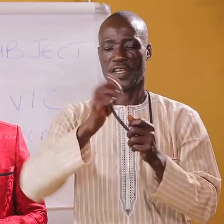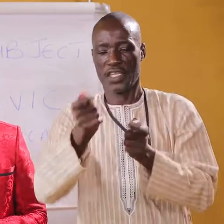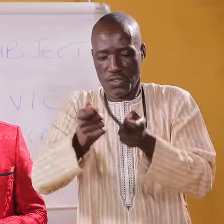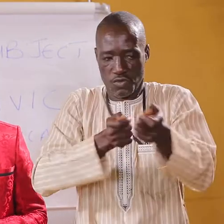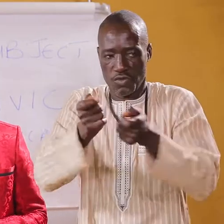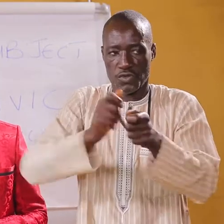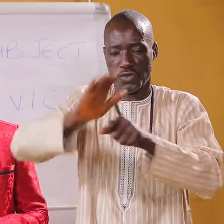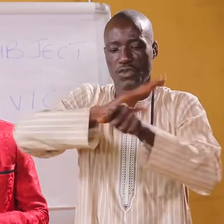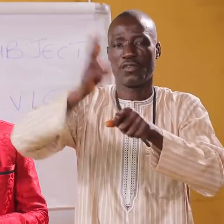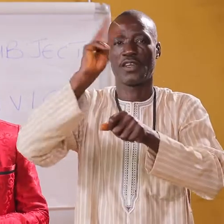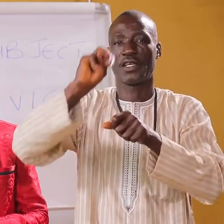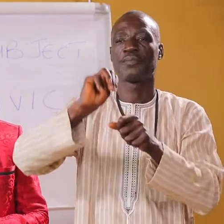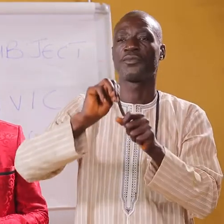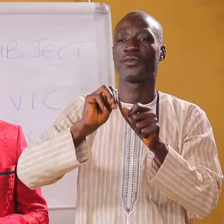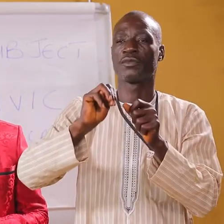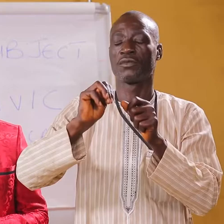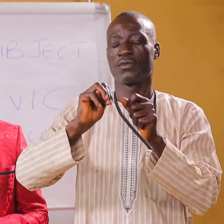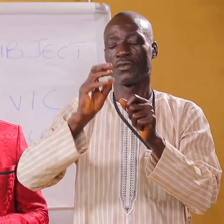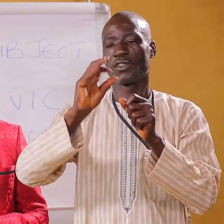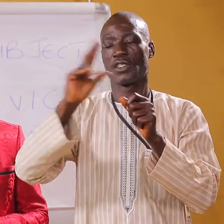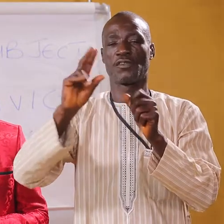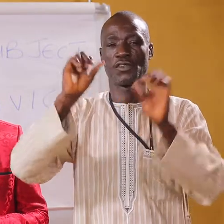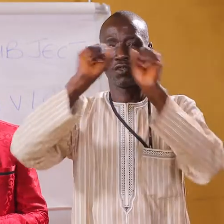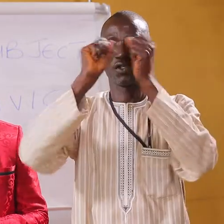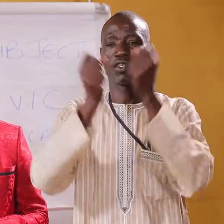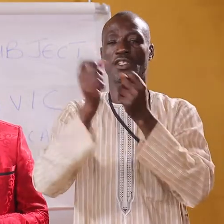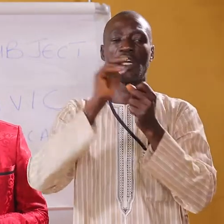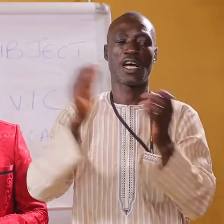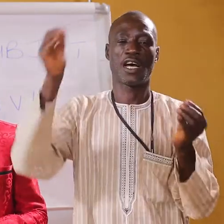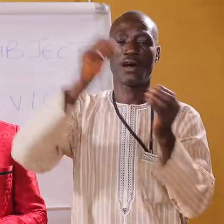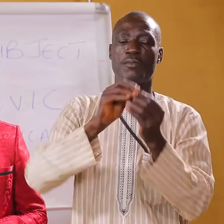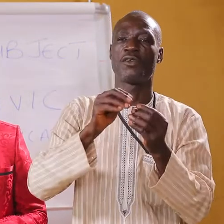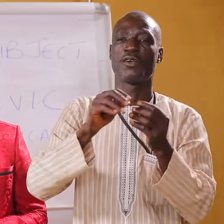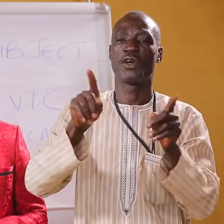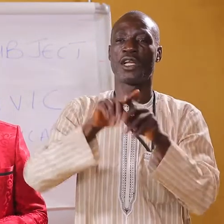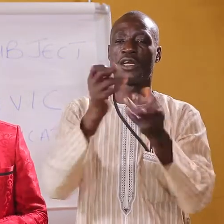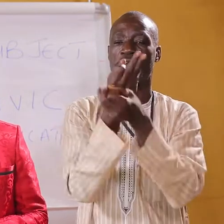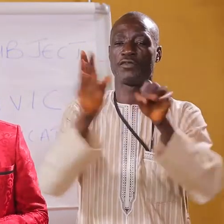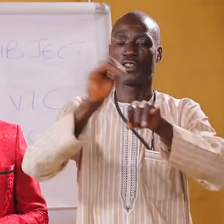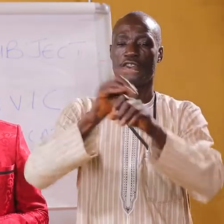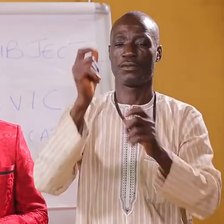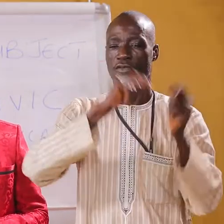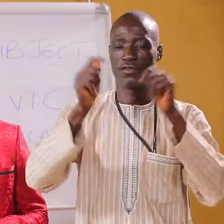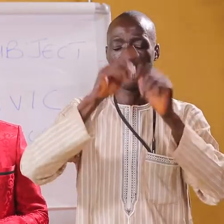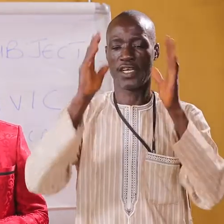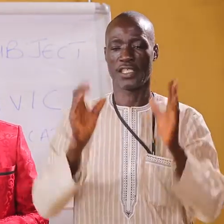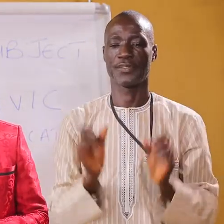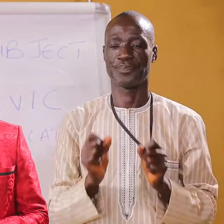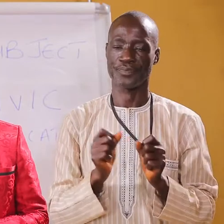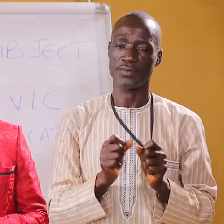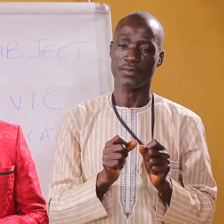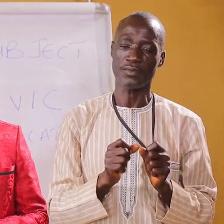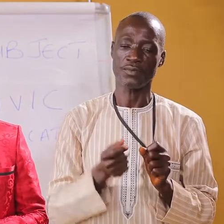them. Civil societies are more like freedom fighters. Civil